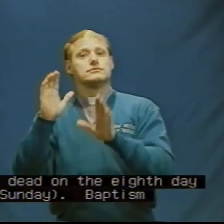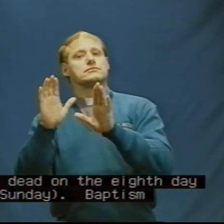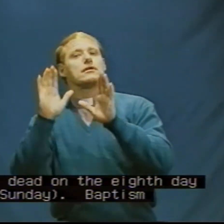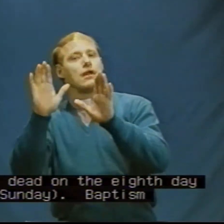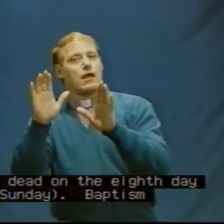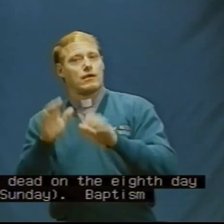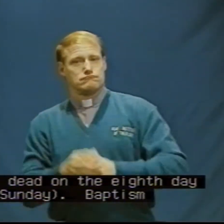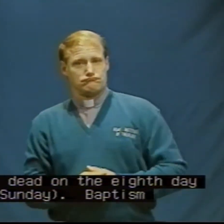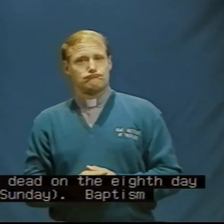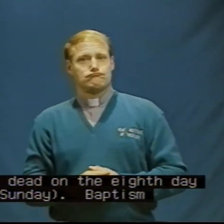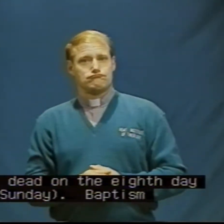Sunday.